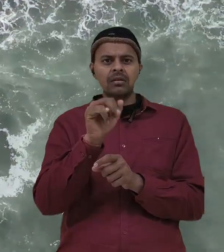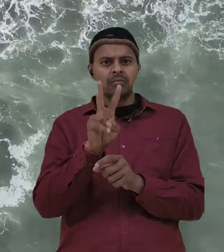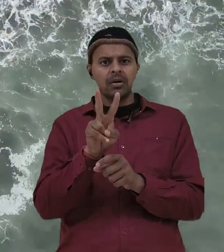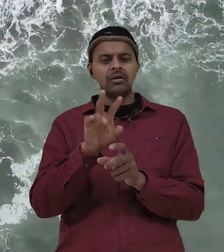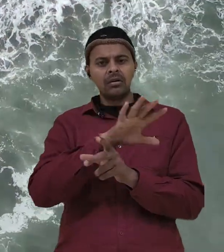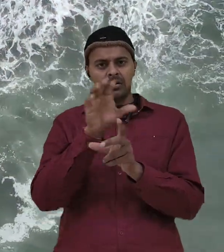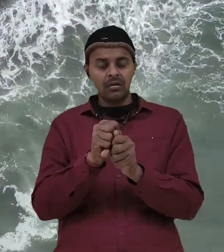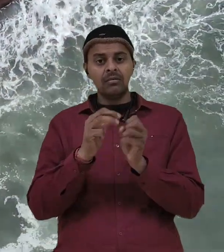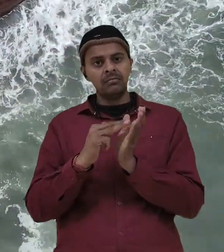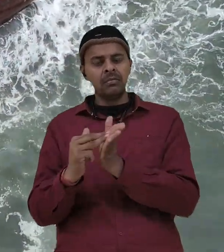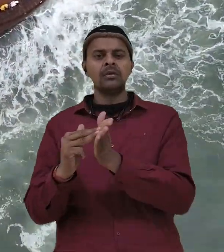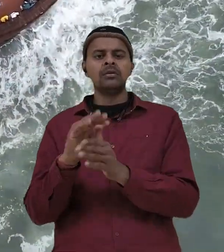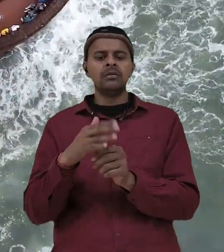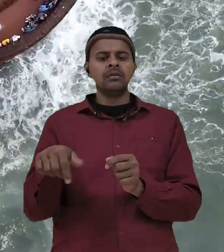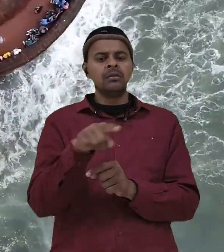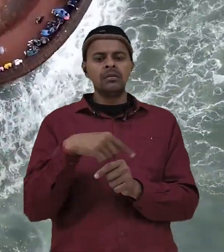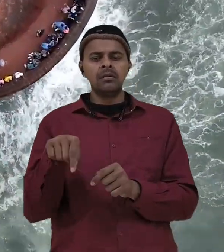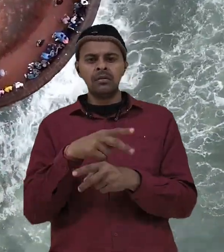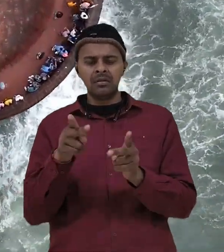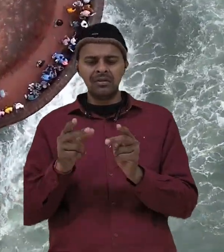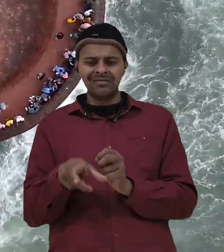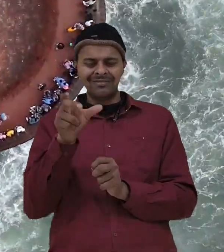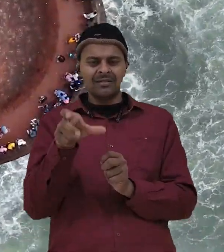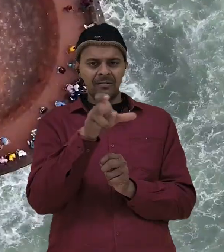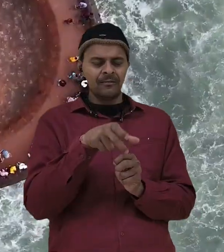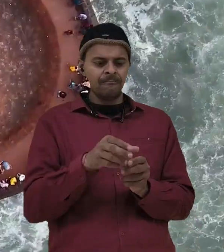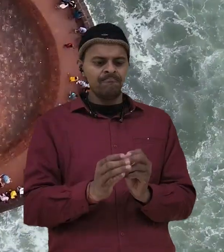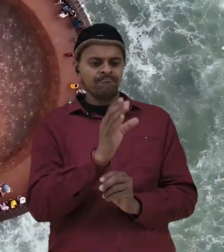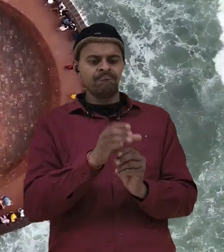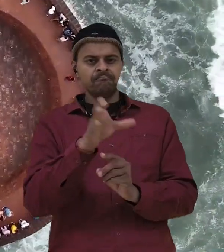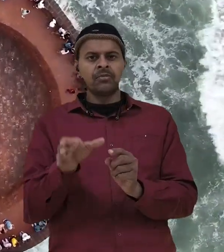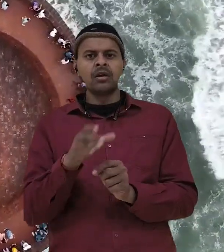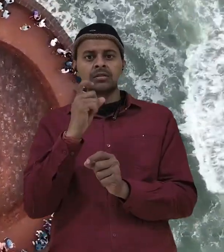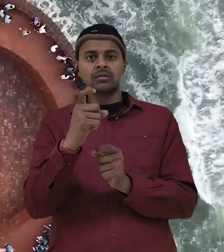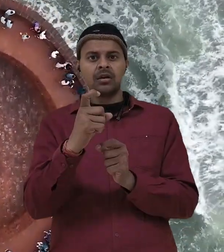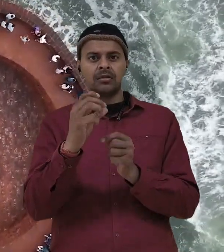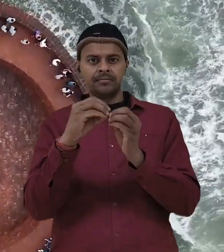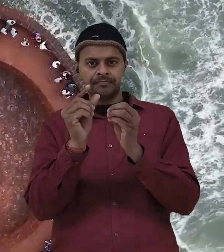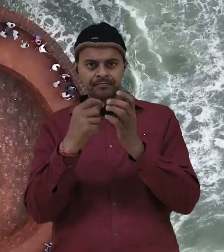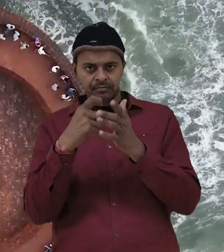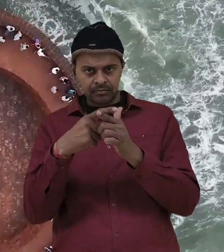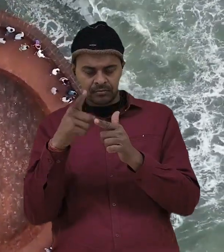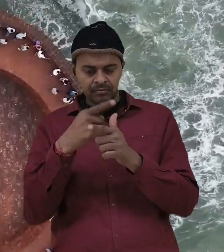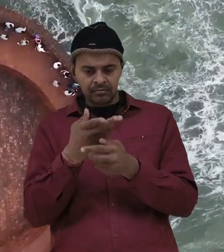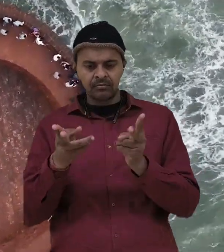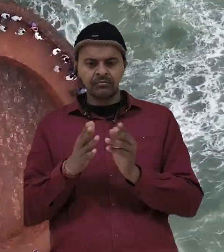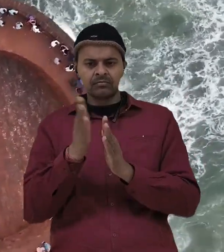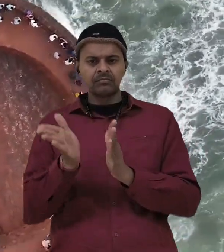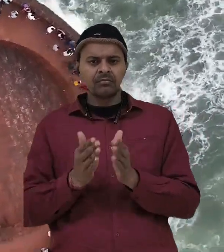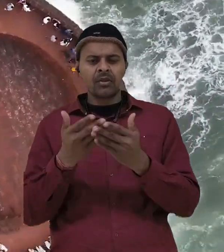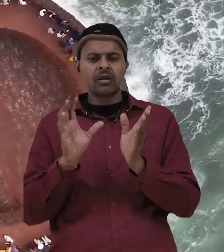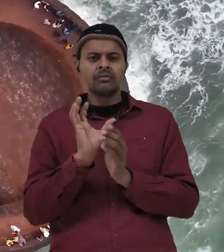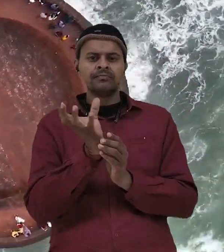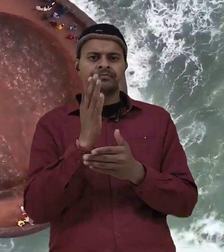There are 9 strategically placed bastions at different intervals. There is an extended bastion